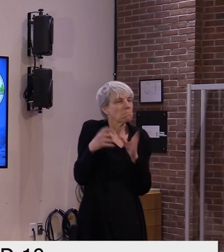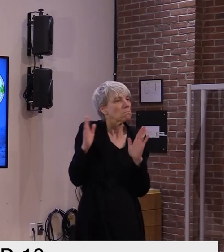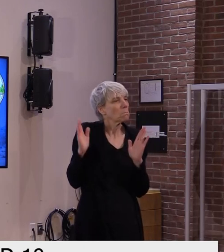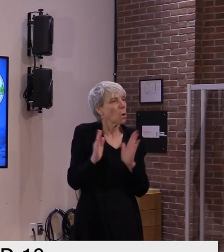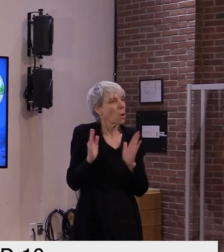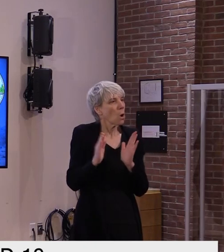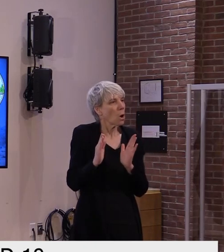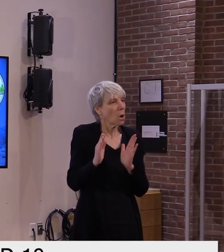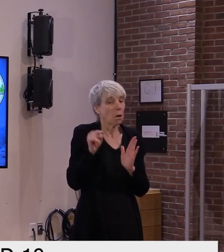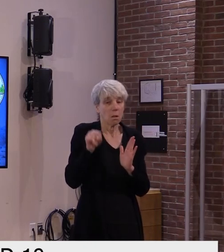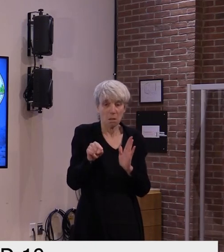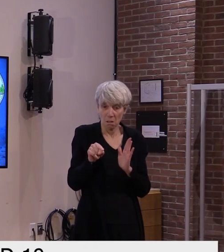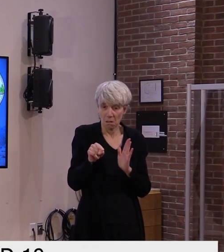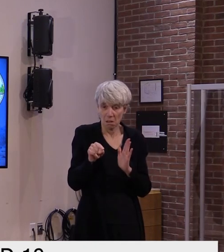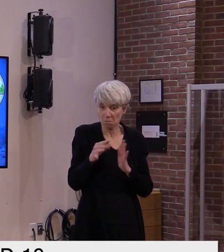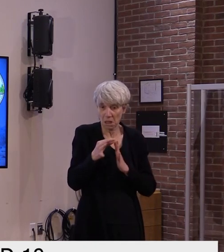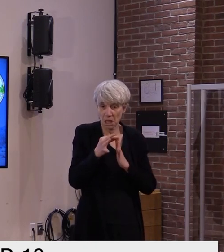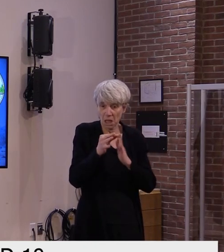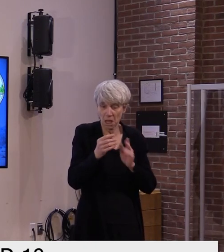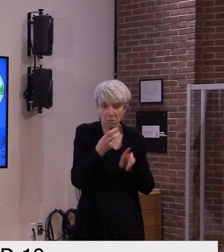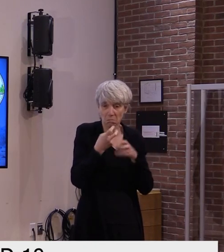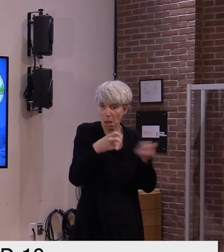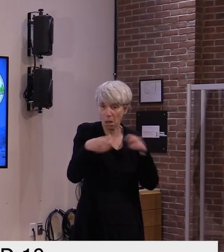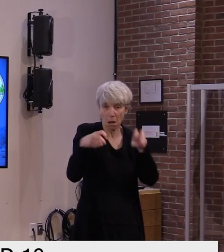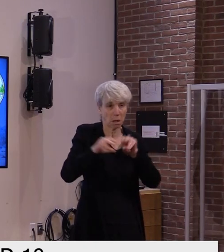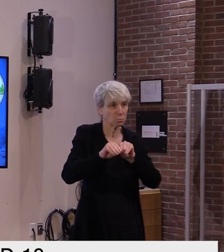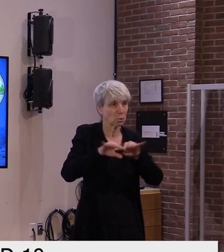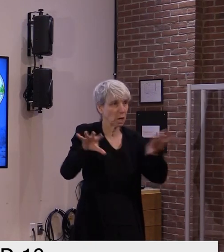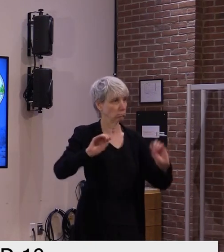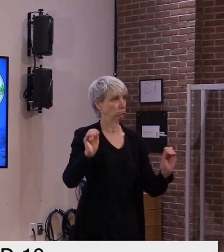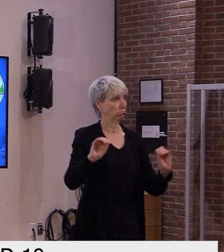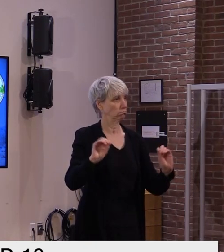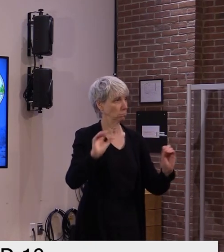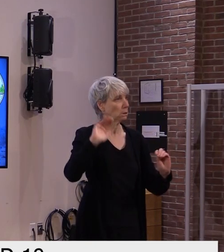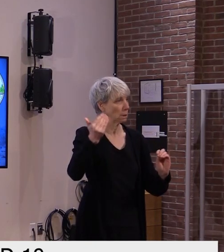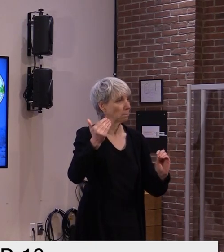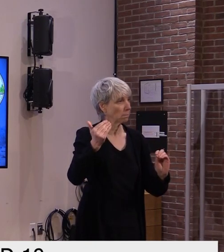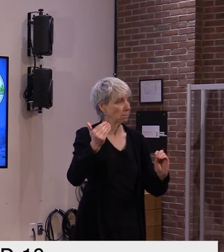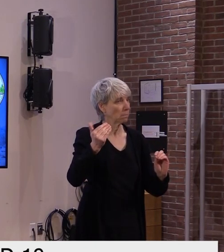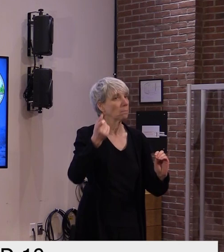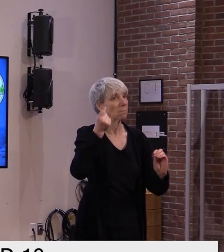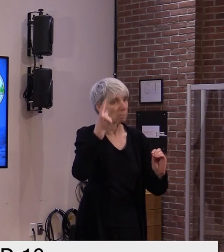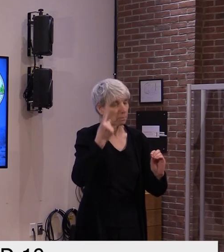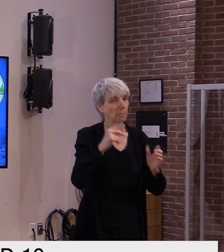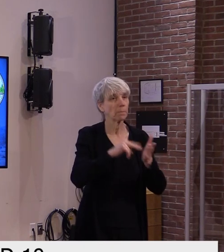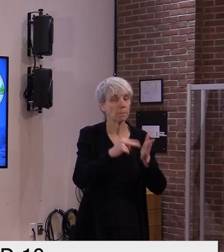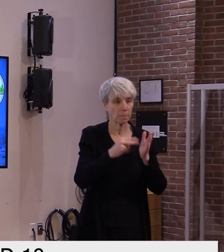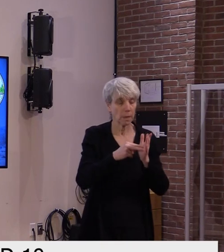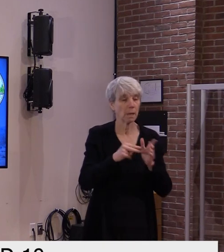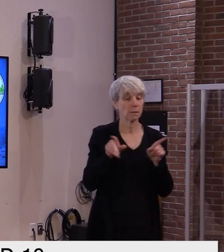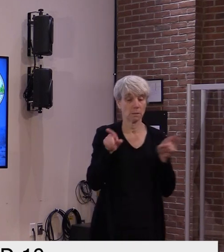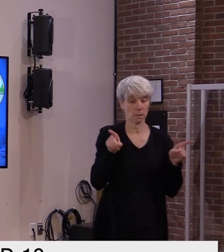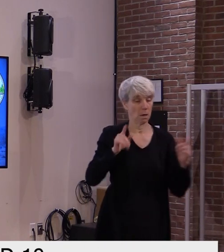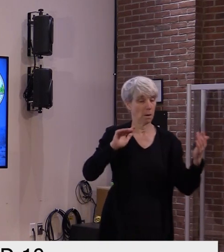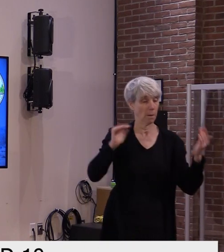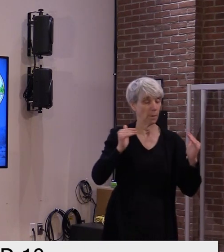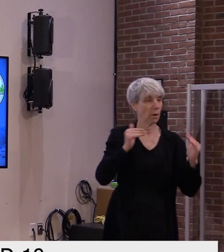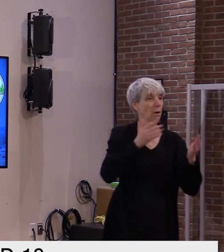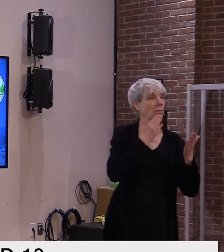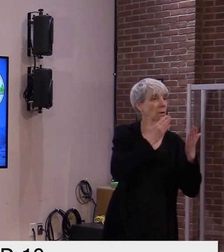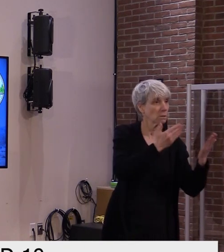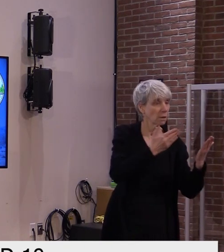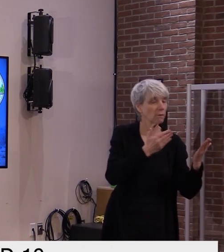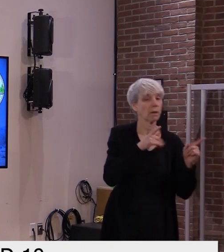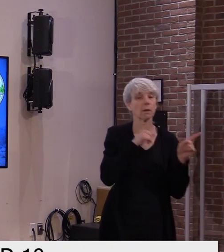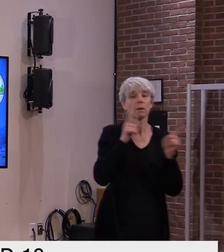any connection there. So obviously, more people are getting together at Christmas and New Year's than they